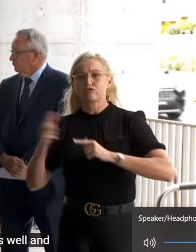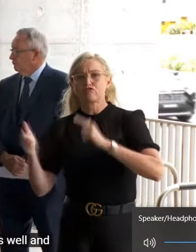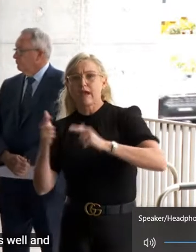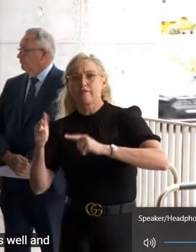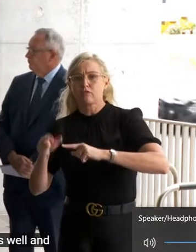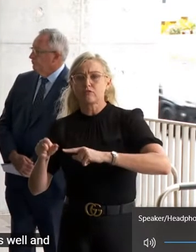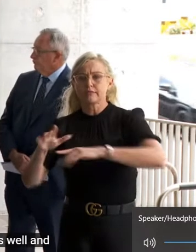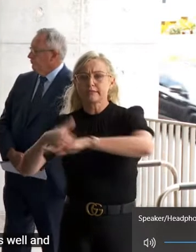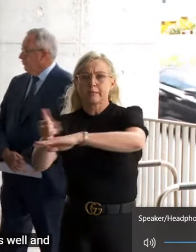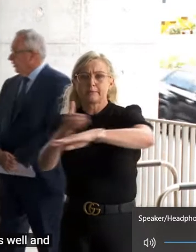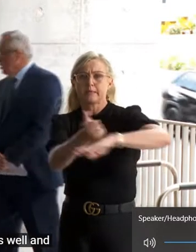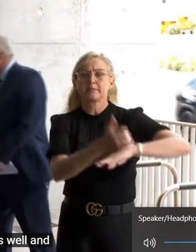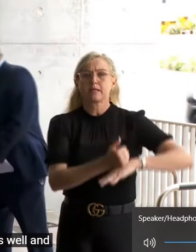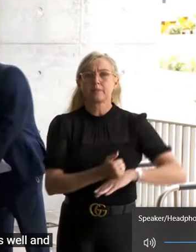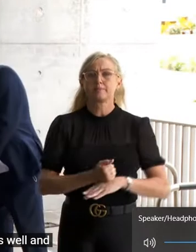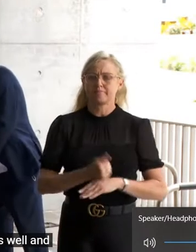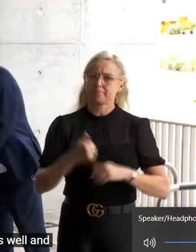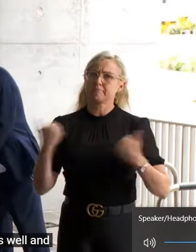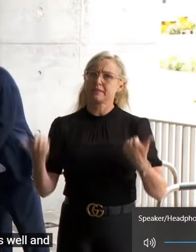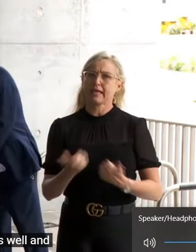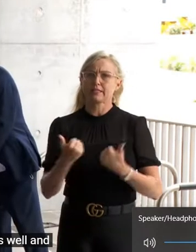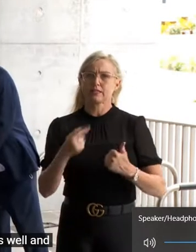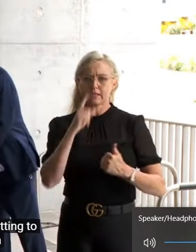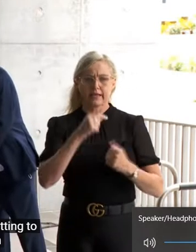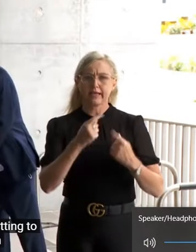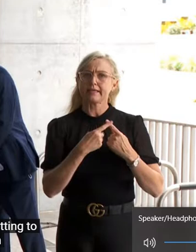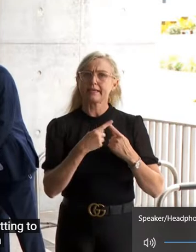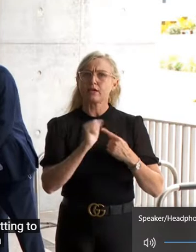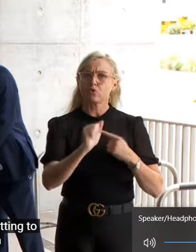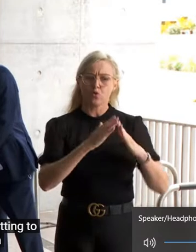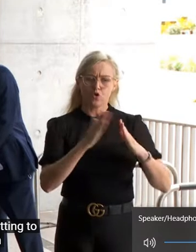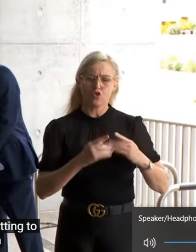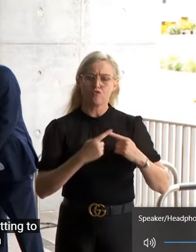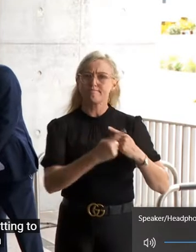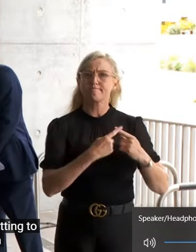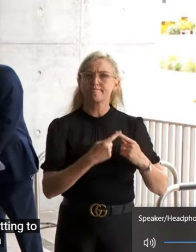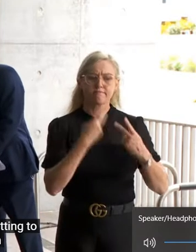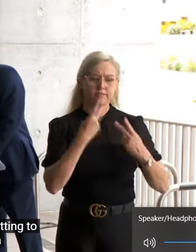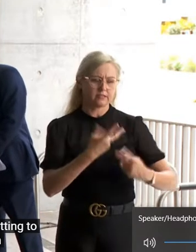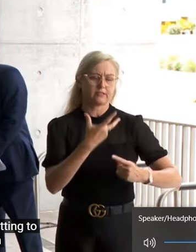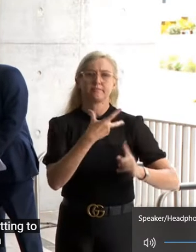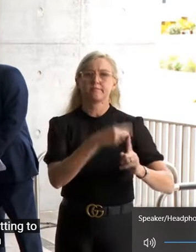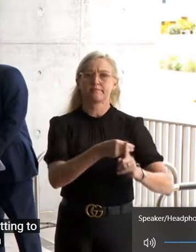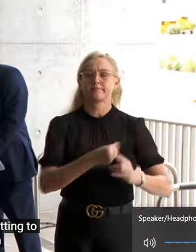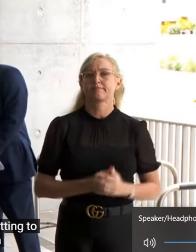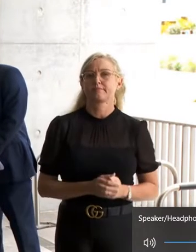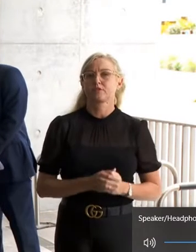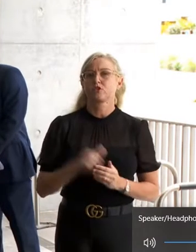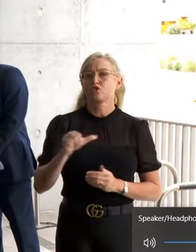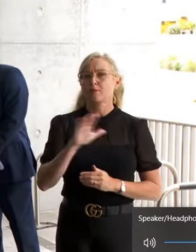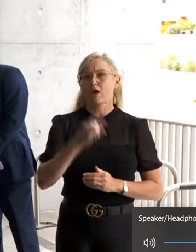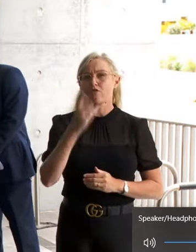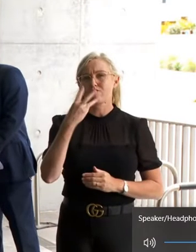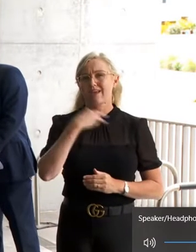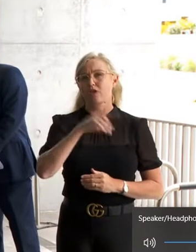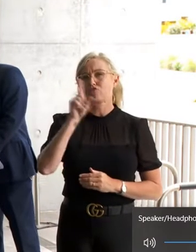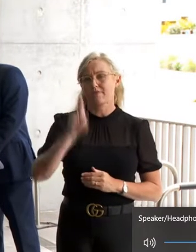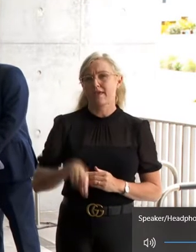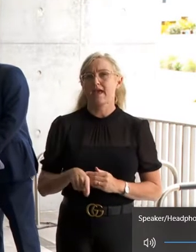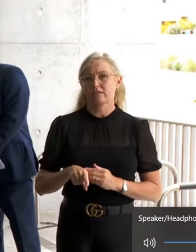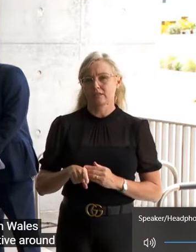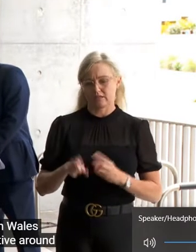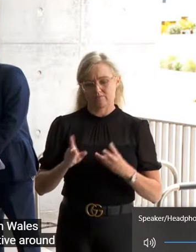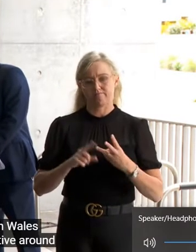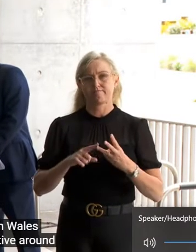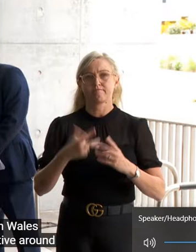as well, and we'll be getting to around, from the New South Wales government's perspective, around 300,000